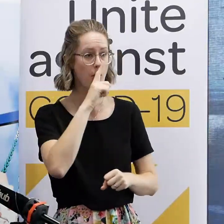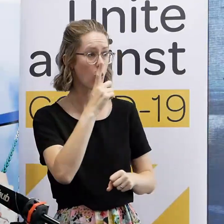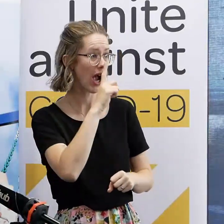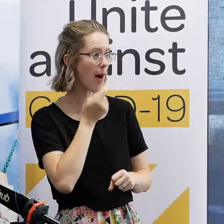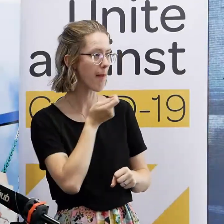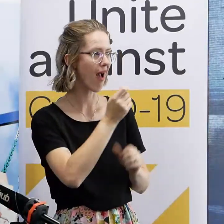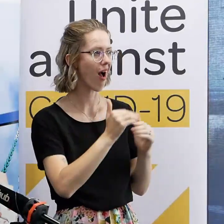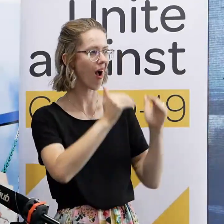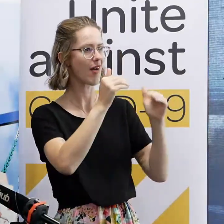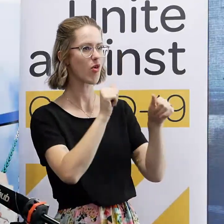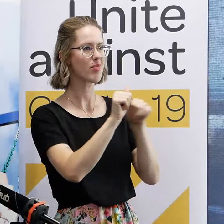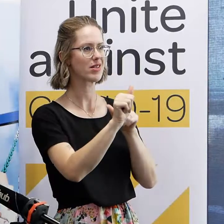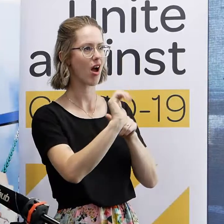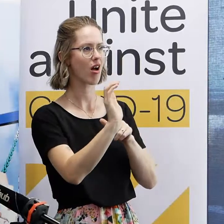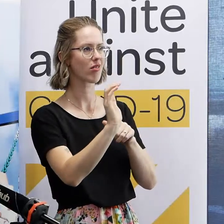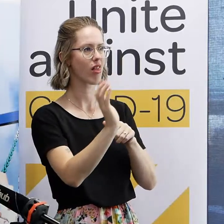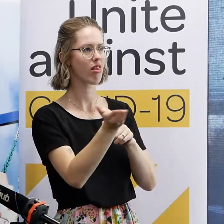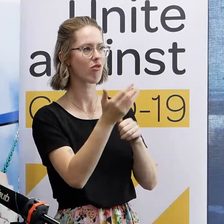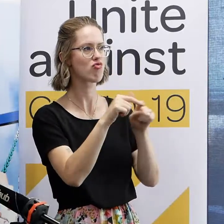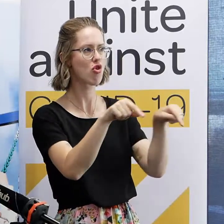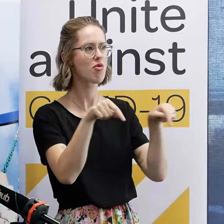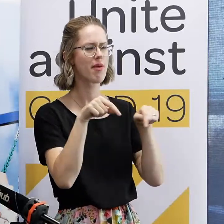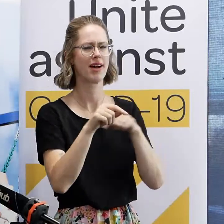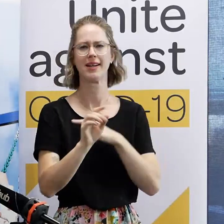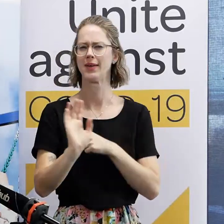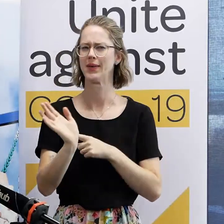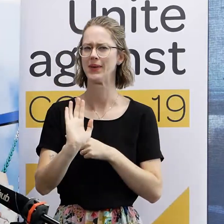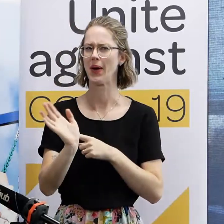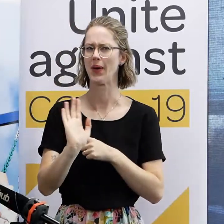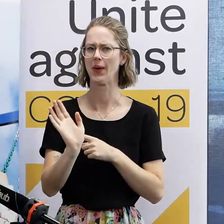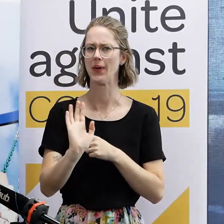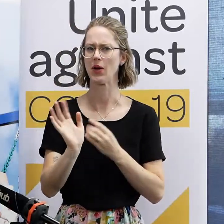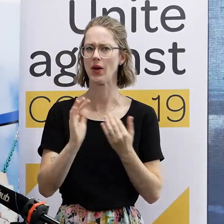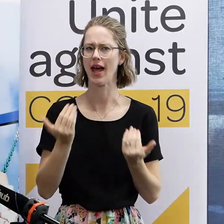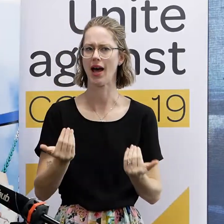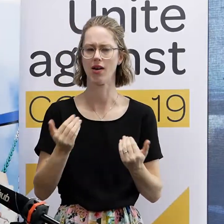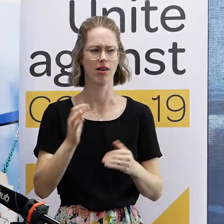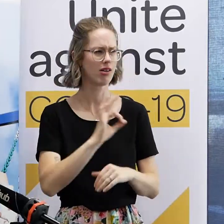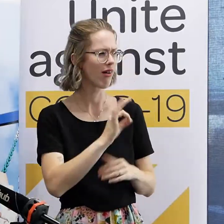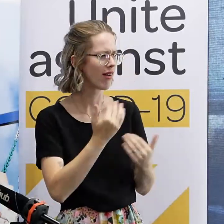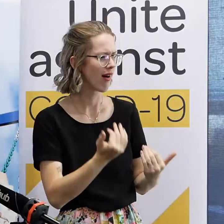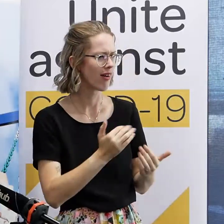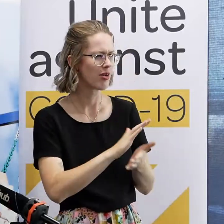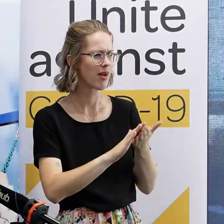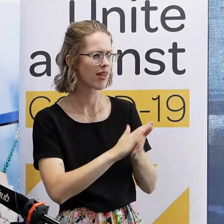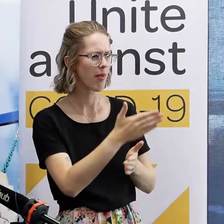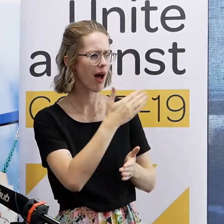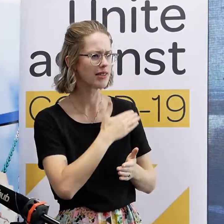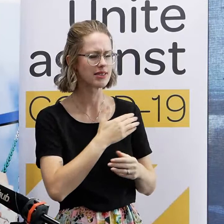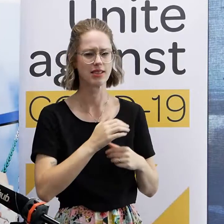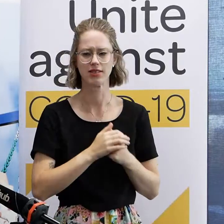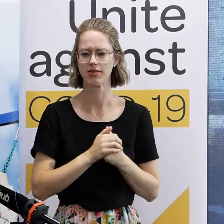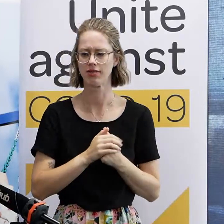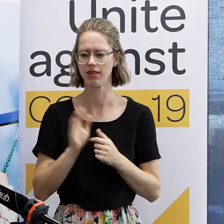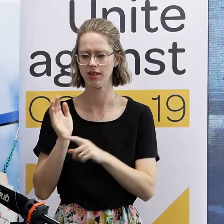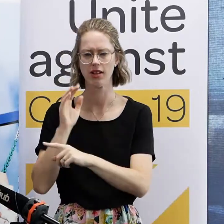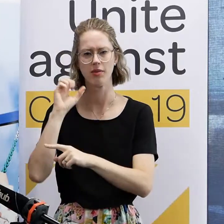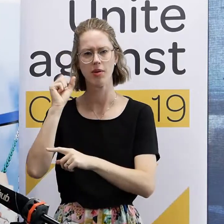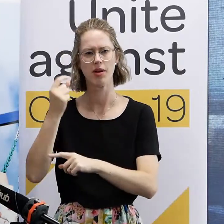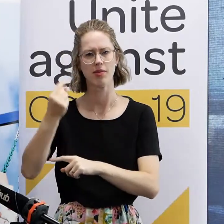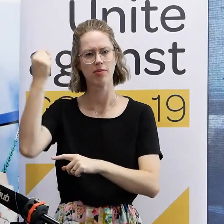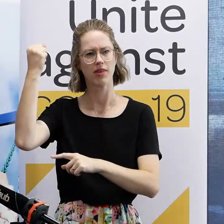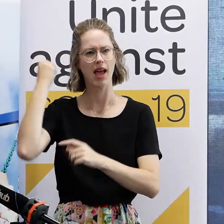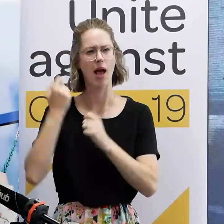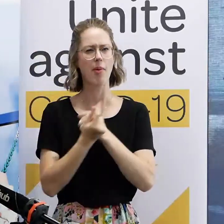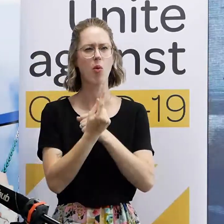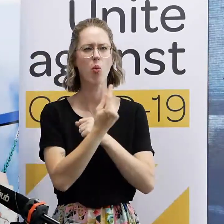more money to get a better room such as one of these? Not now, there isn't, no. So not now, is that? I understand. Well, I remember that did